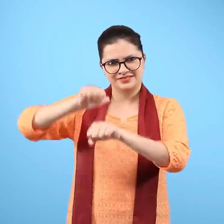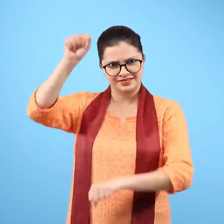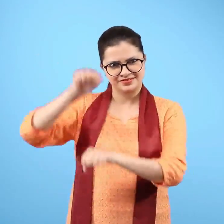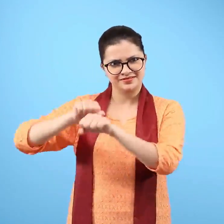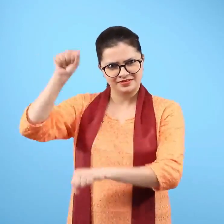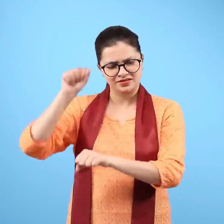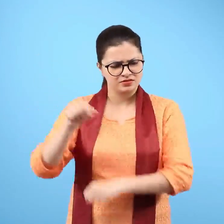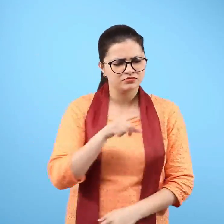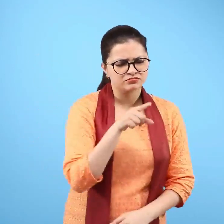display board.